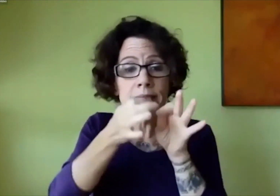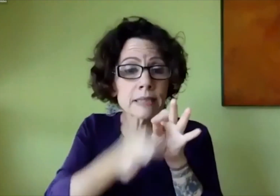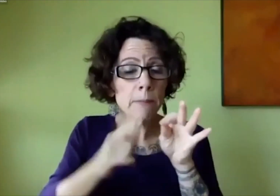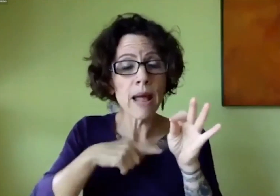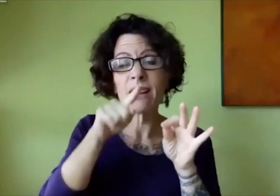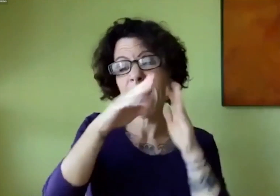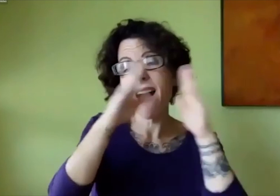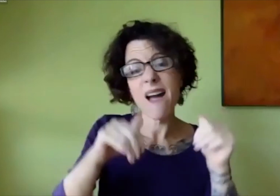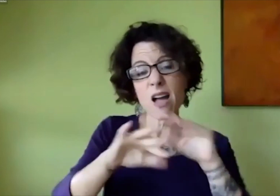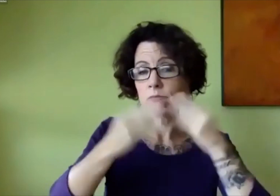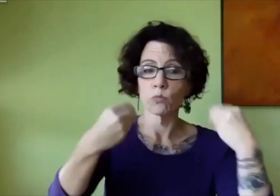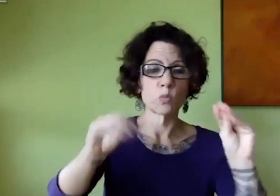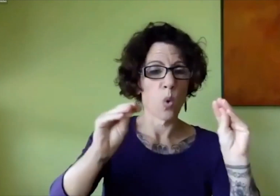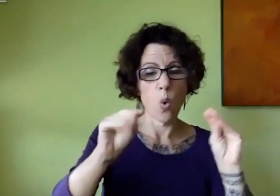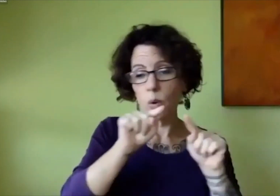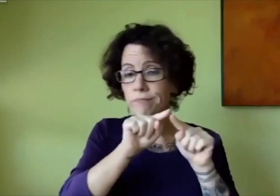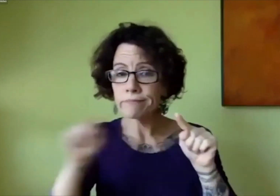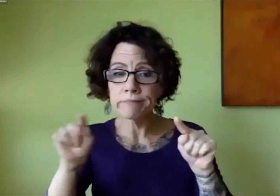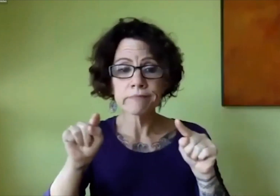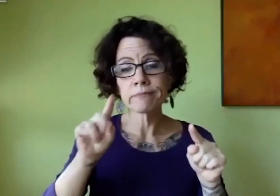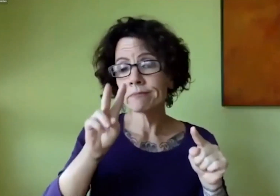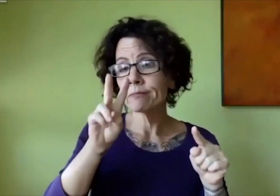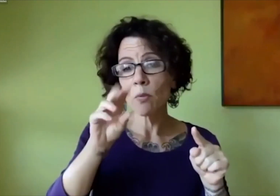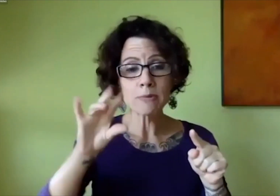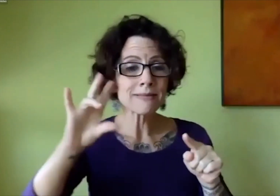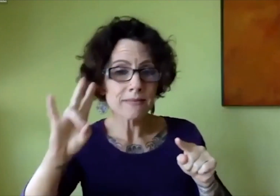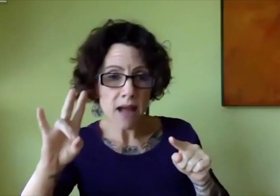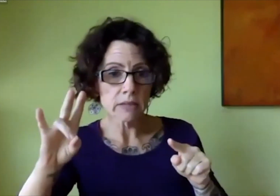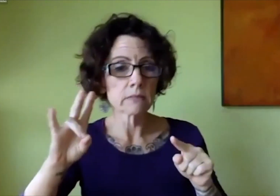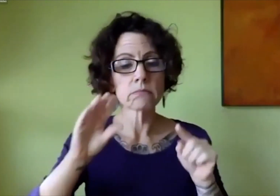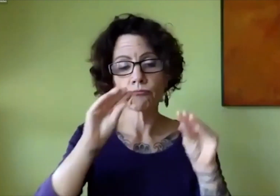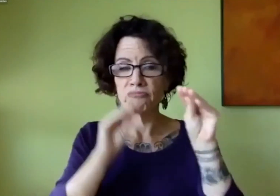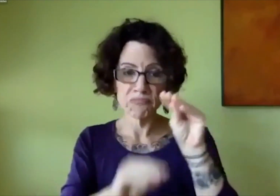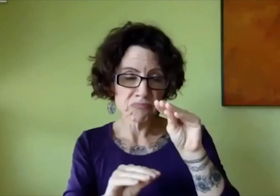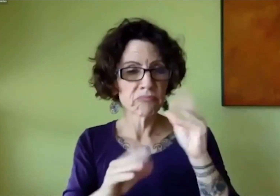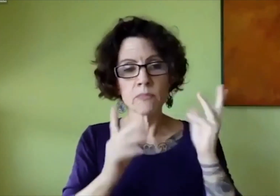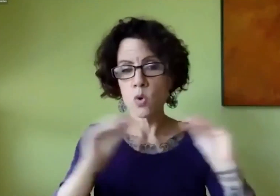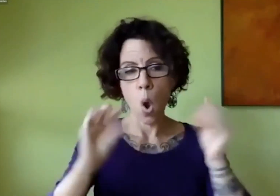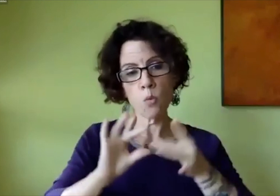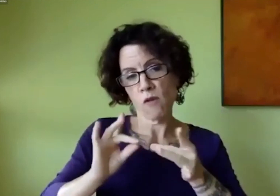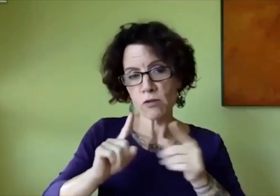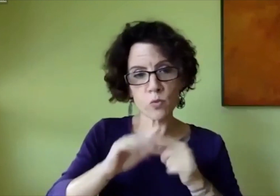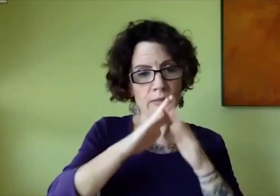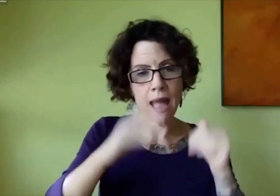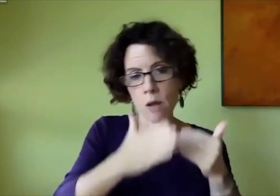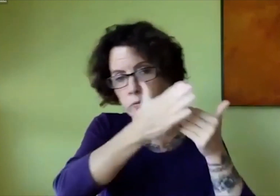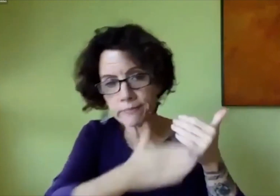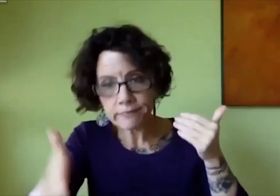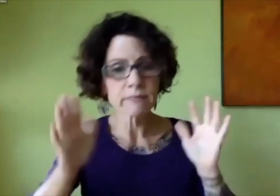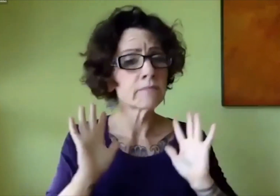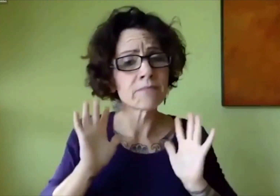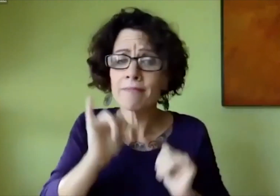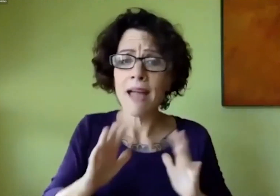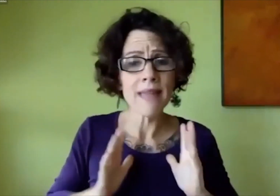It could be as simple as the house was sold in 2007 and the will